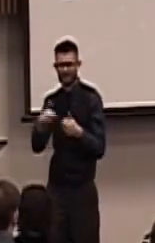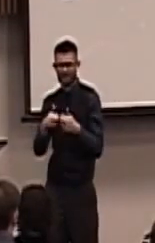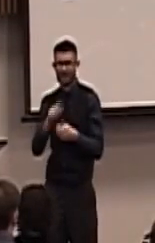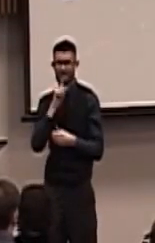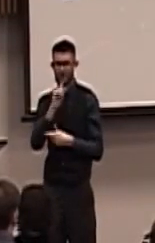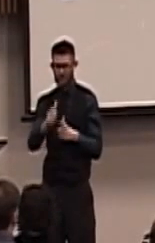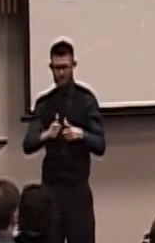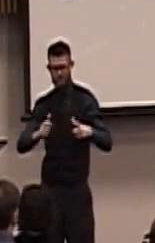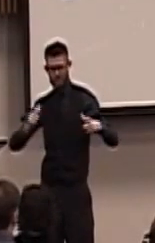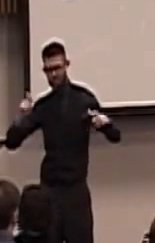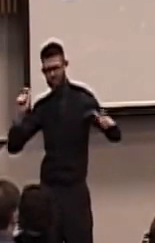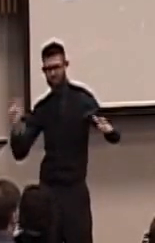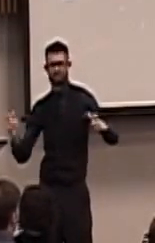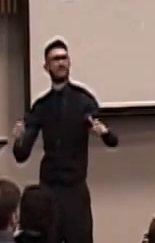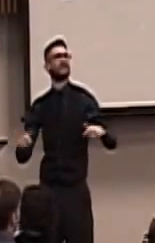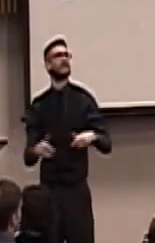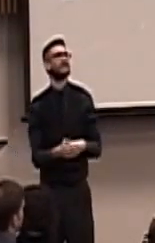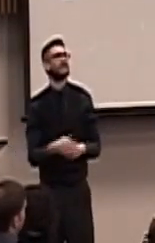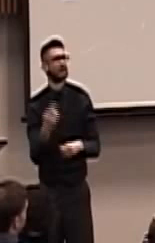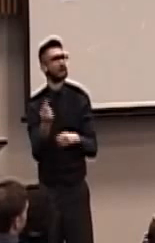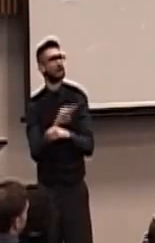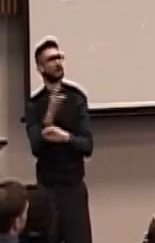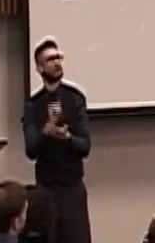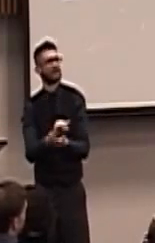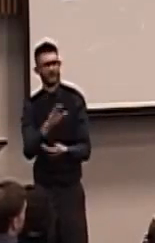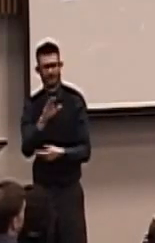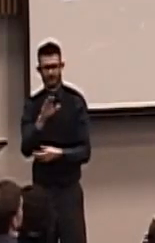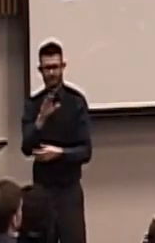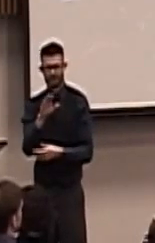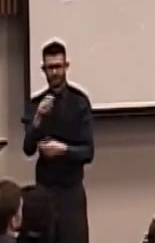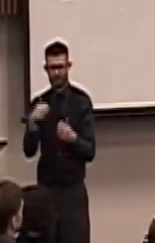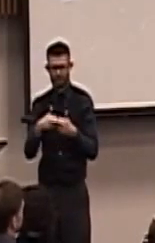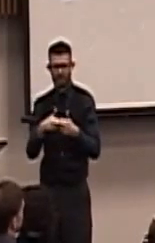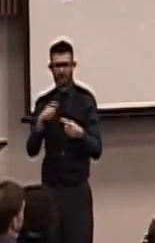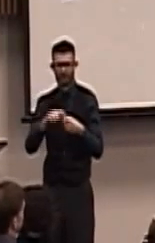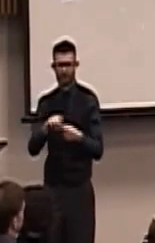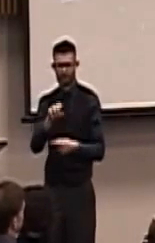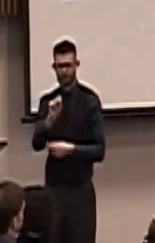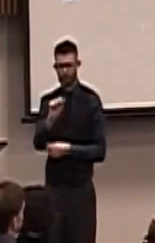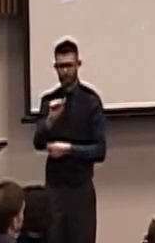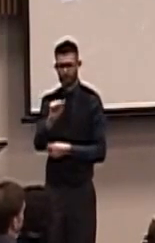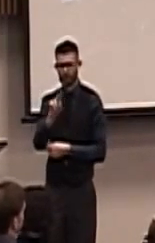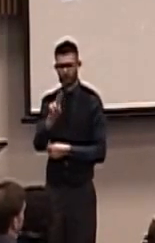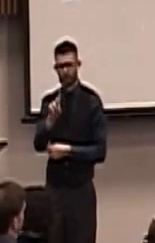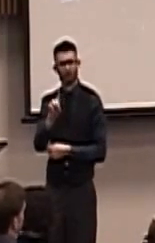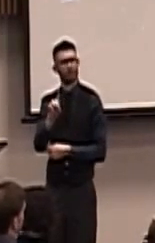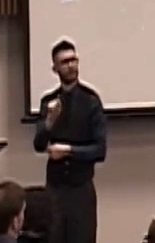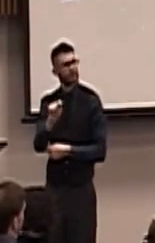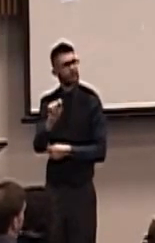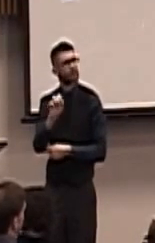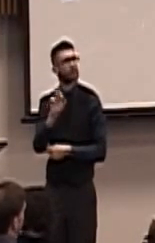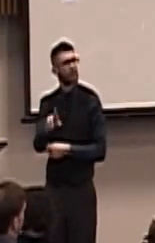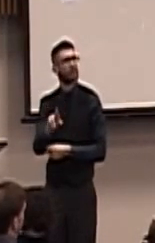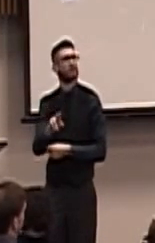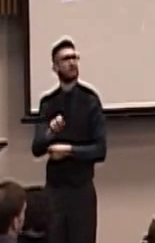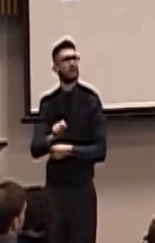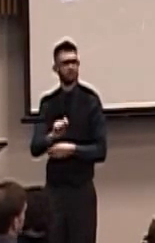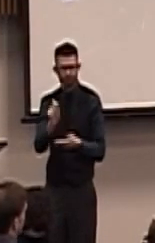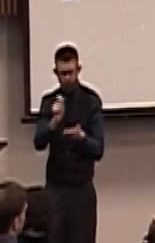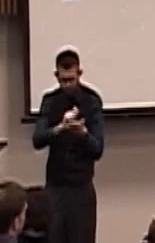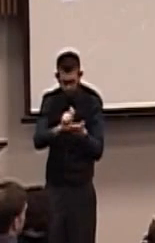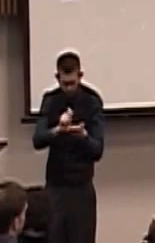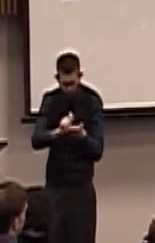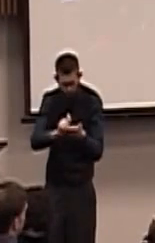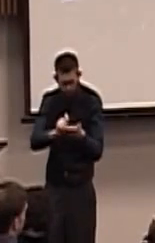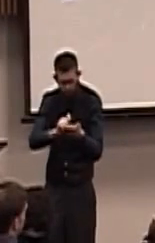But of course, we use that battery to solder all morning for from 9 till about 1 in the